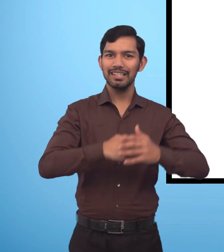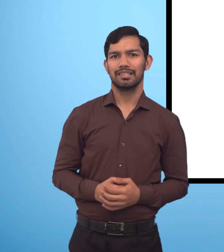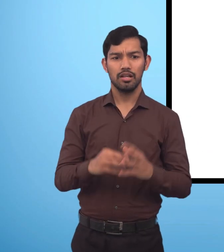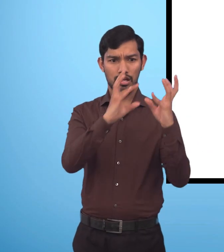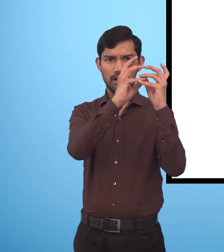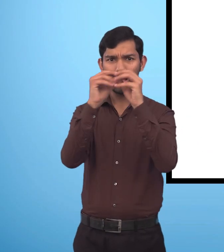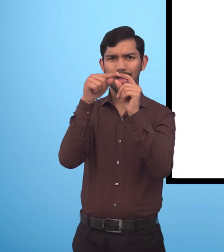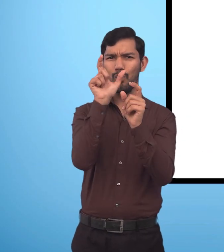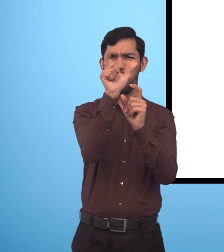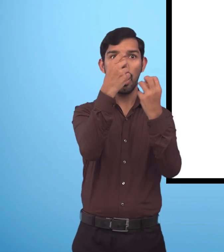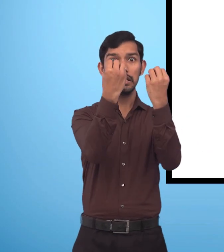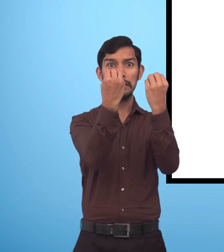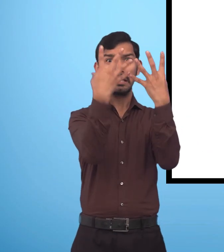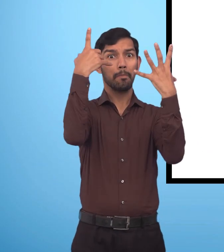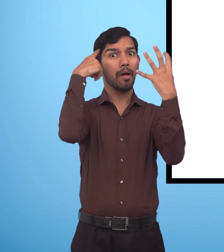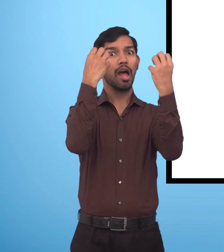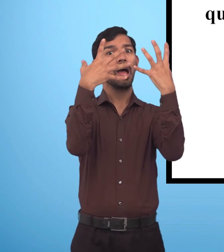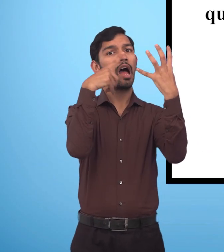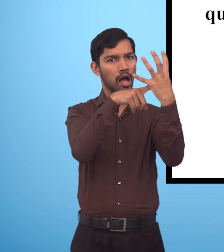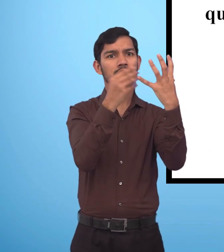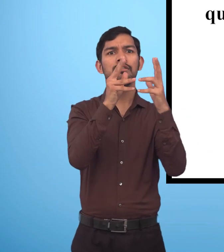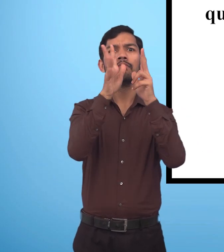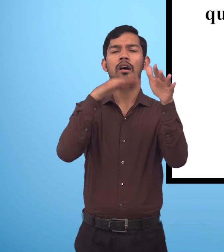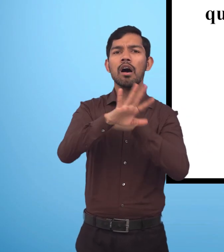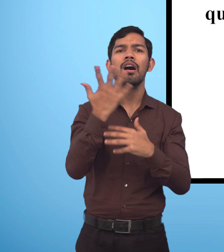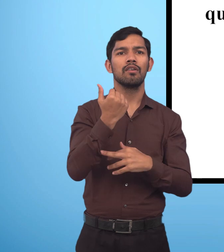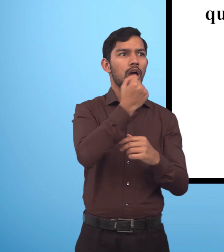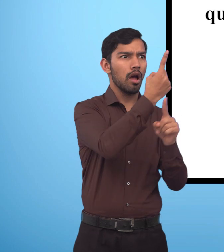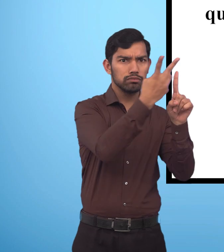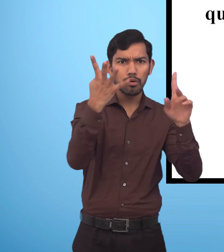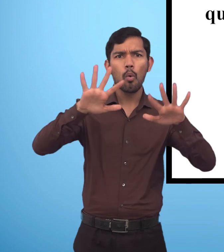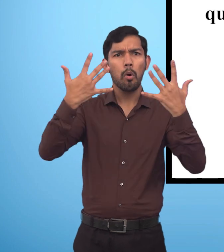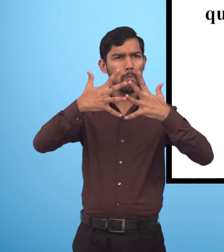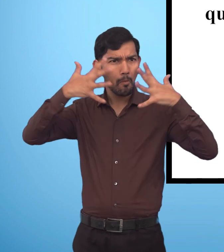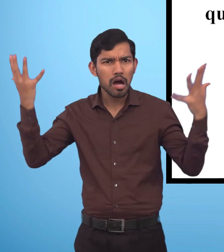A. The highlighted words tell us about the quantity.